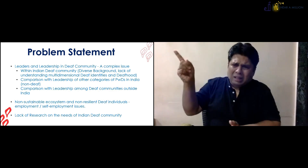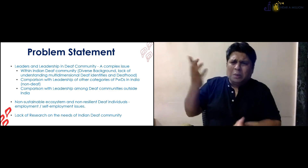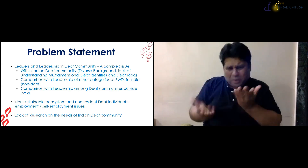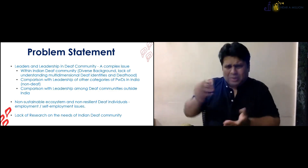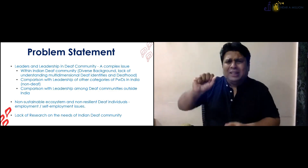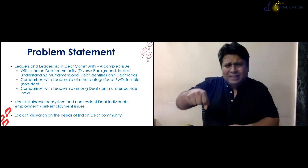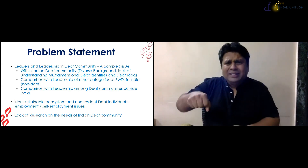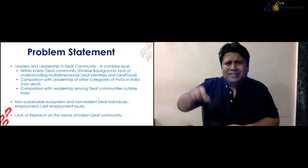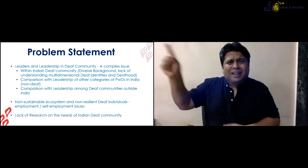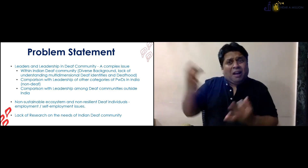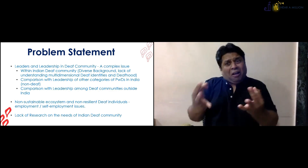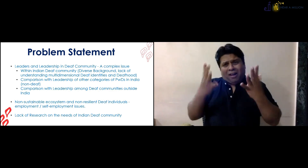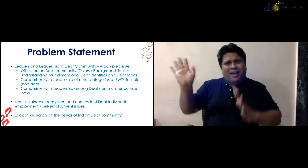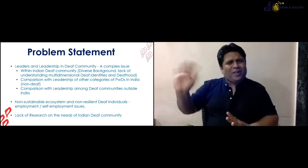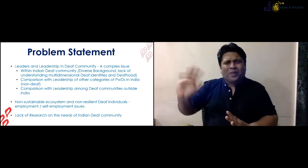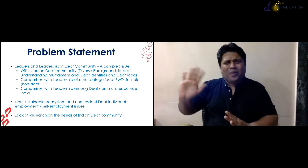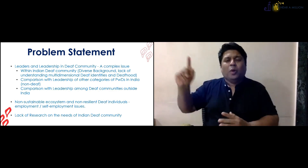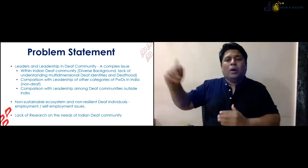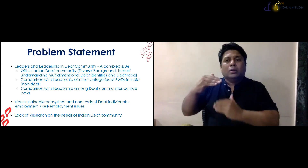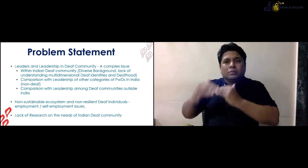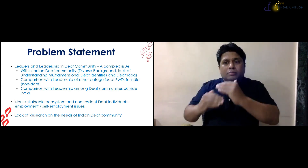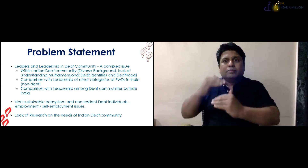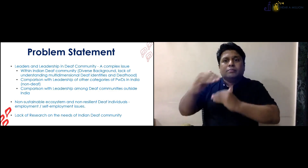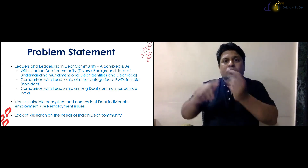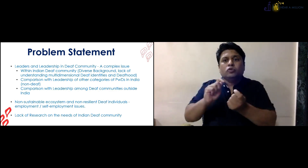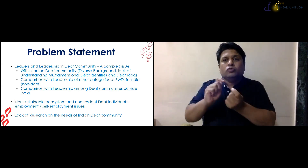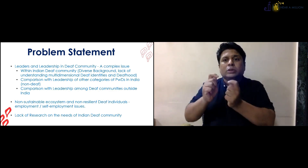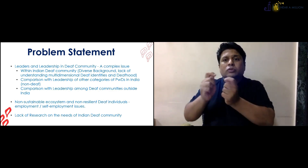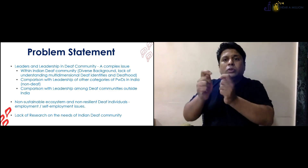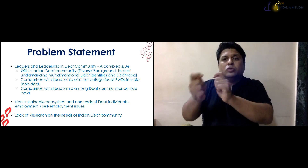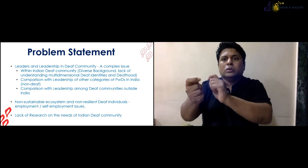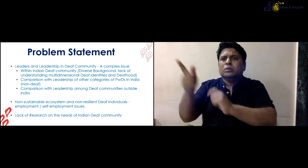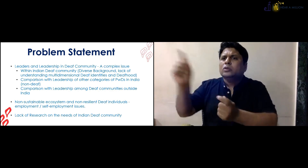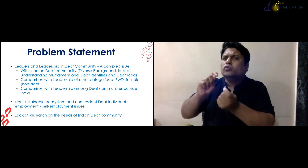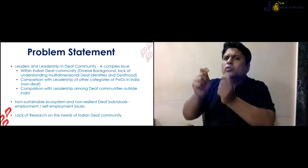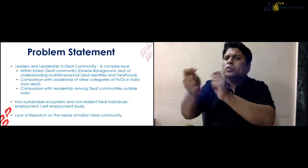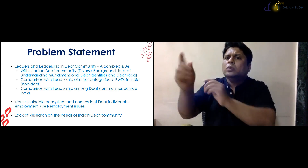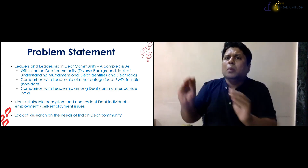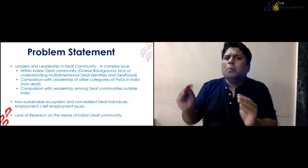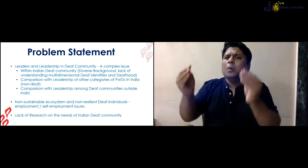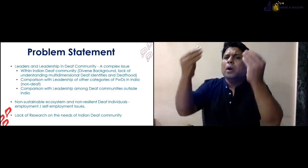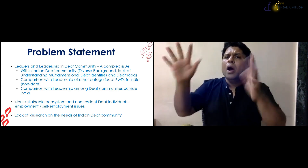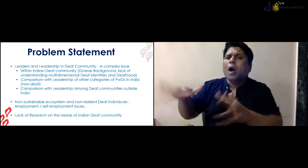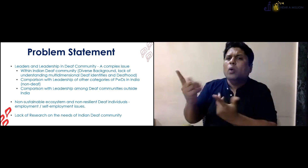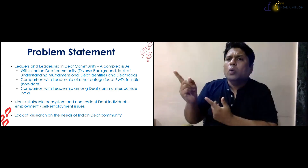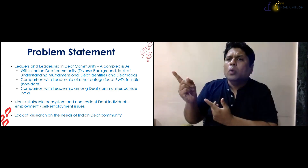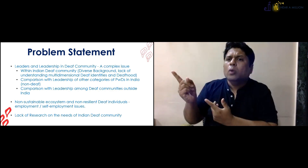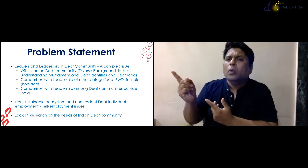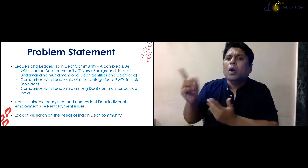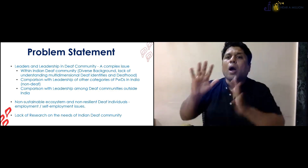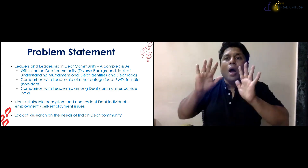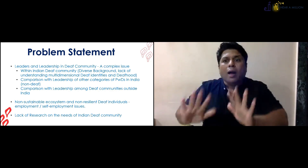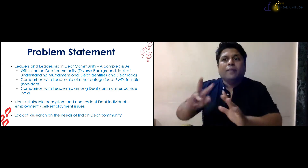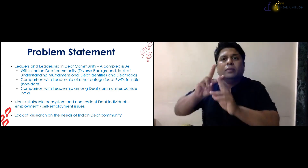course, there are better. Maybe they did have their own weaknesses. It's not like they've always been experts, right? They have also changed with